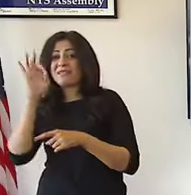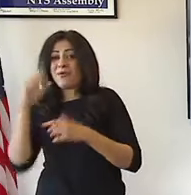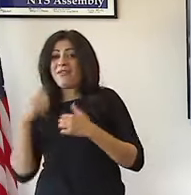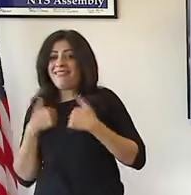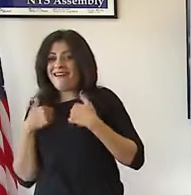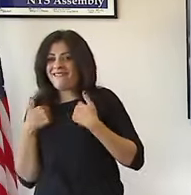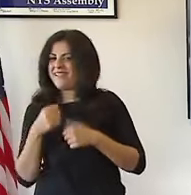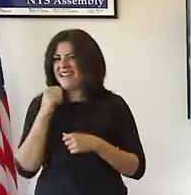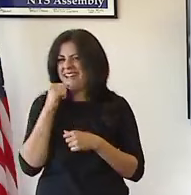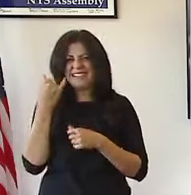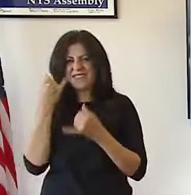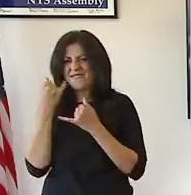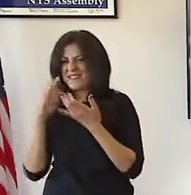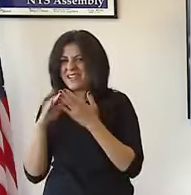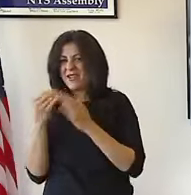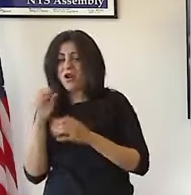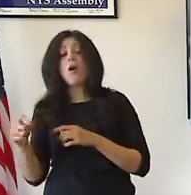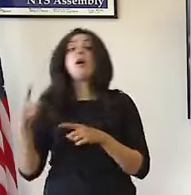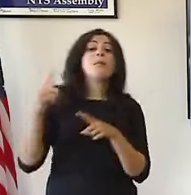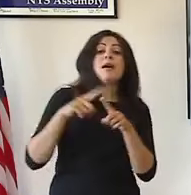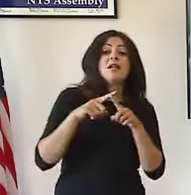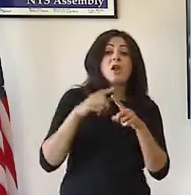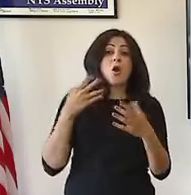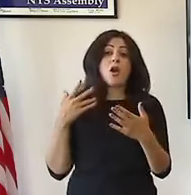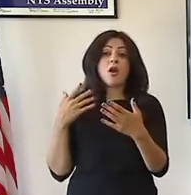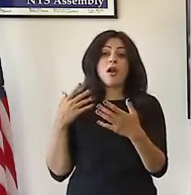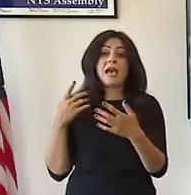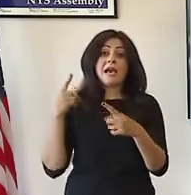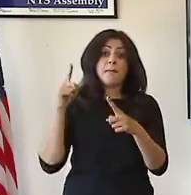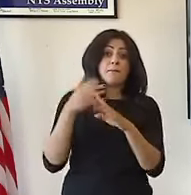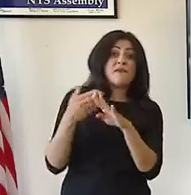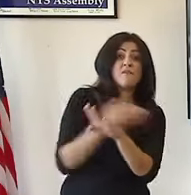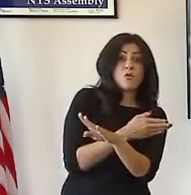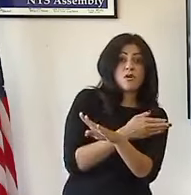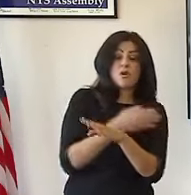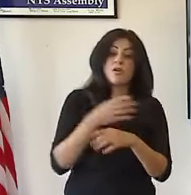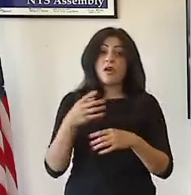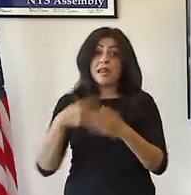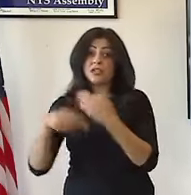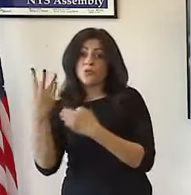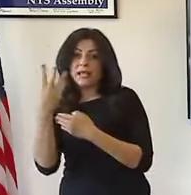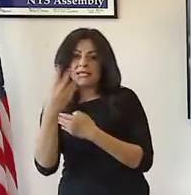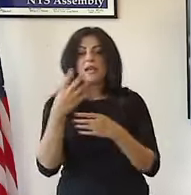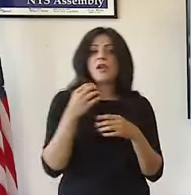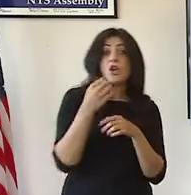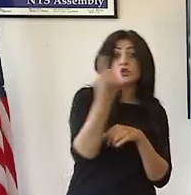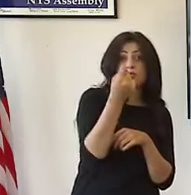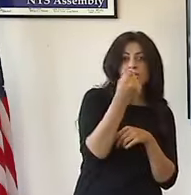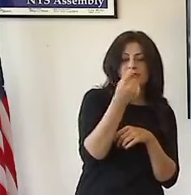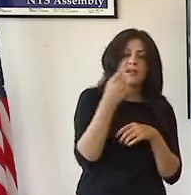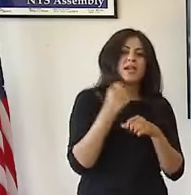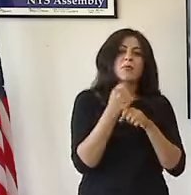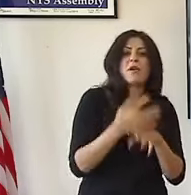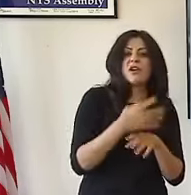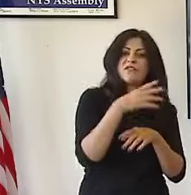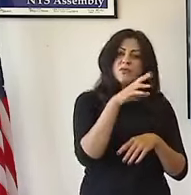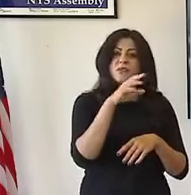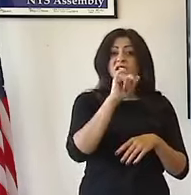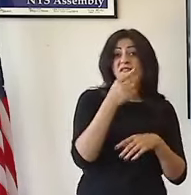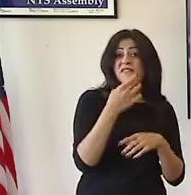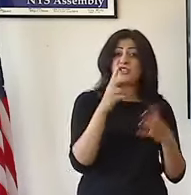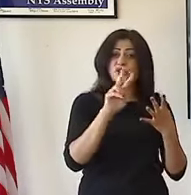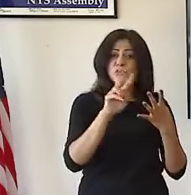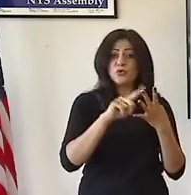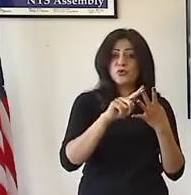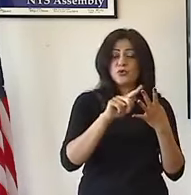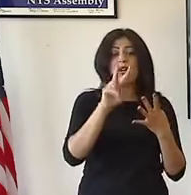in the meantime, get prepared for Phase 2 on June the 9th. Support local businesses if you have the resources.